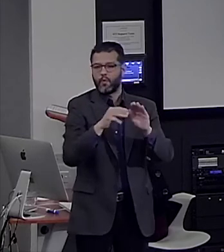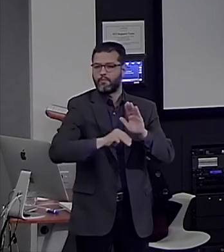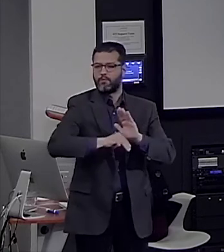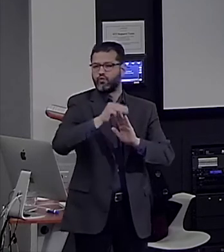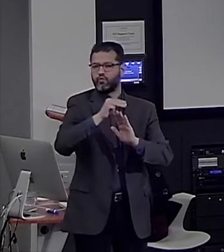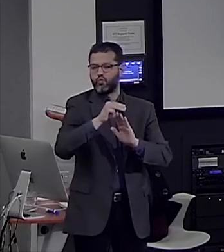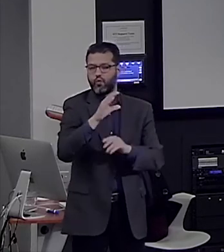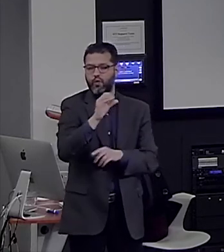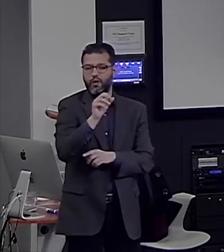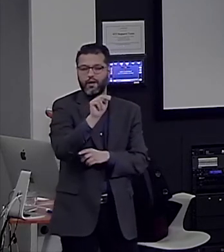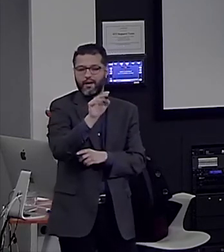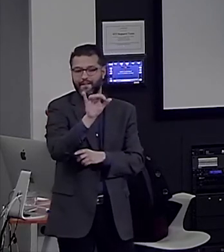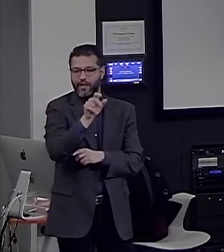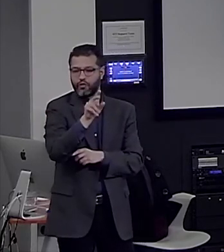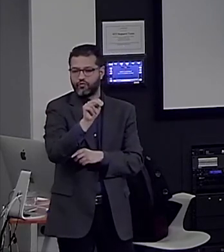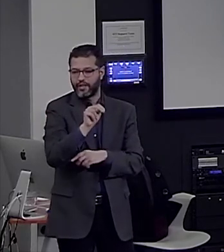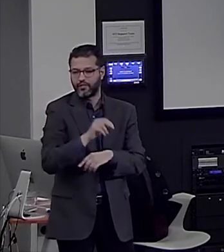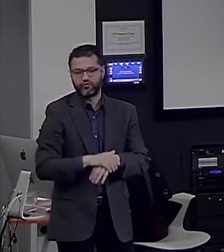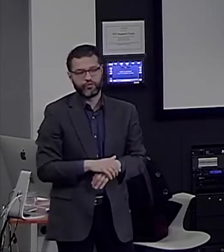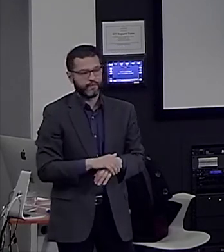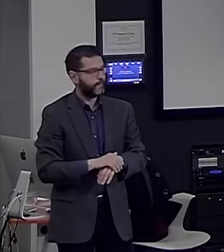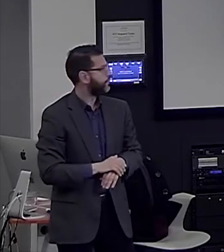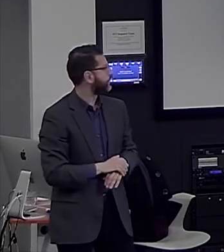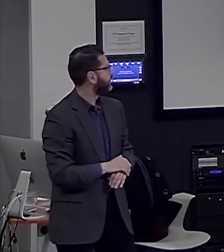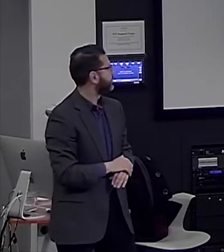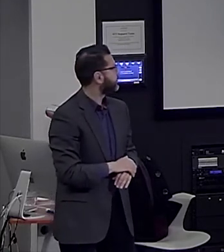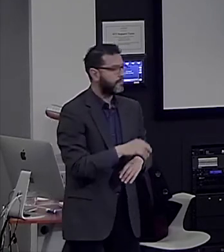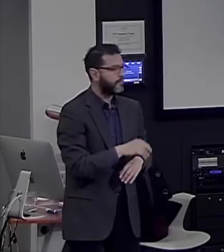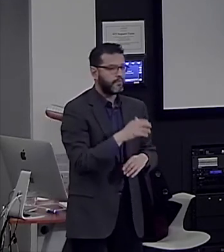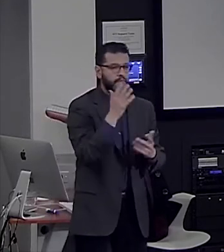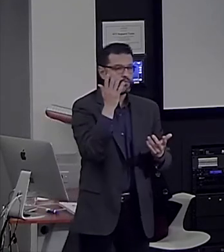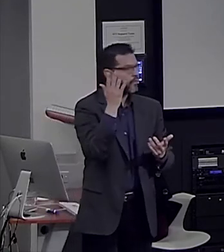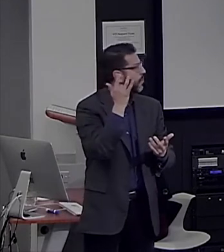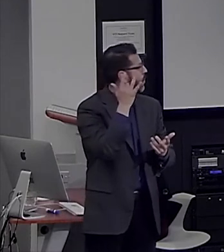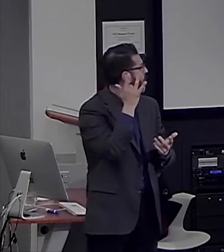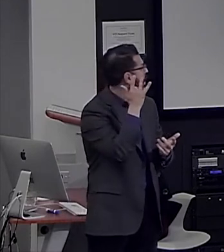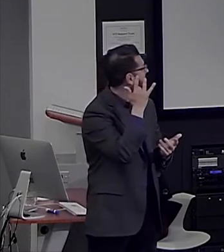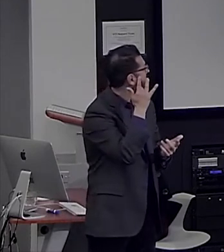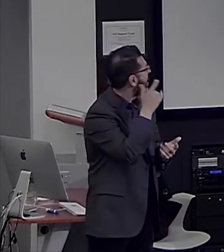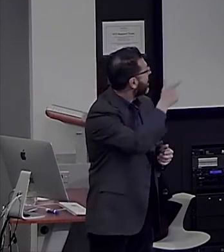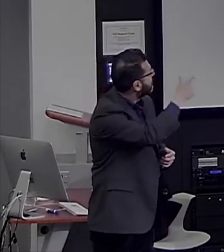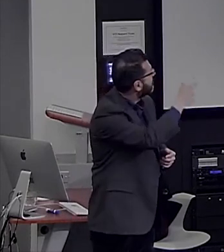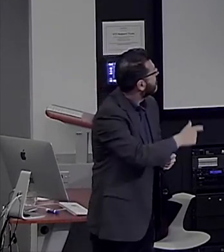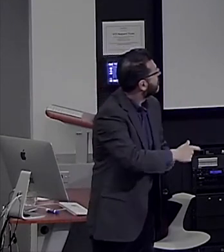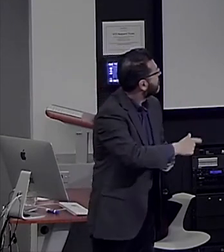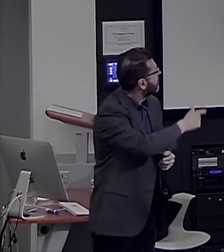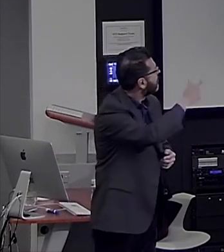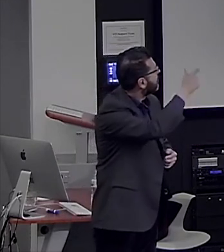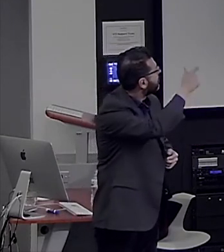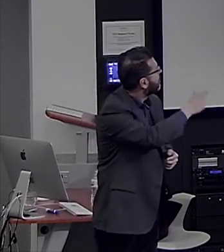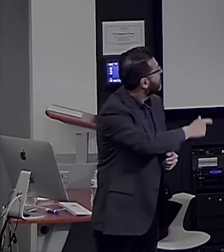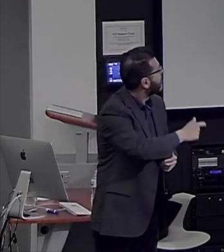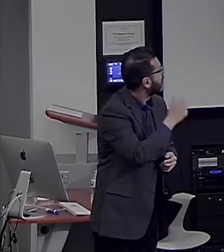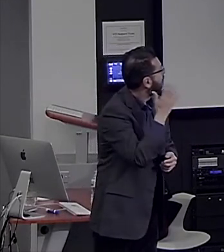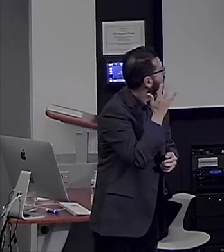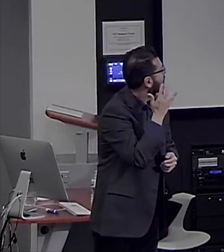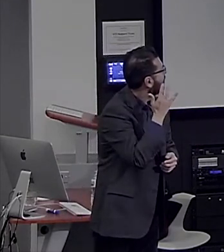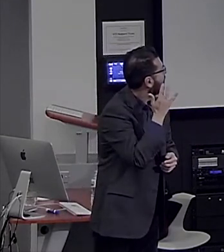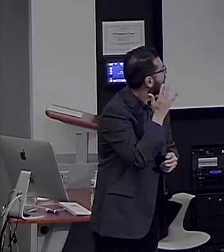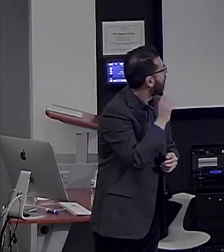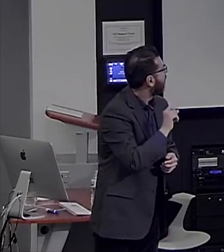that's interesting why is that on this side have that